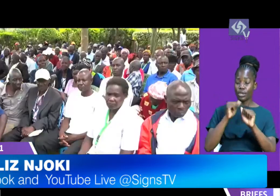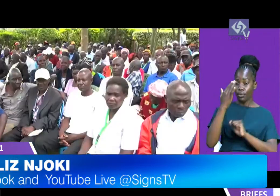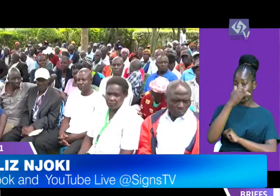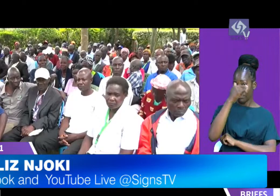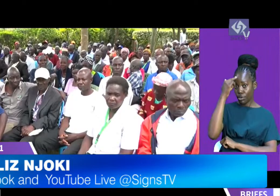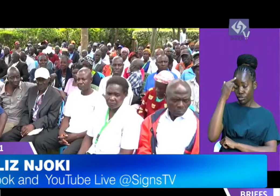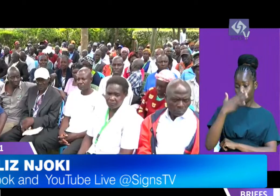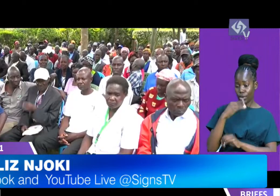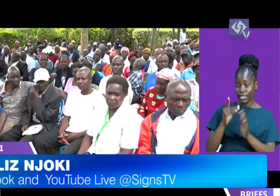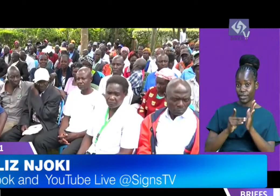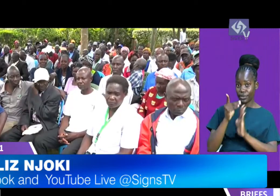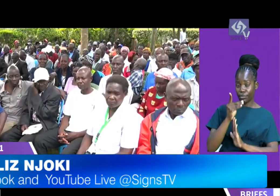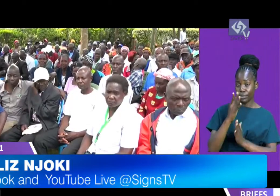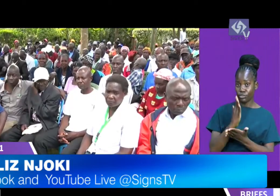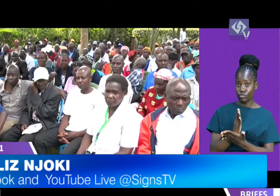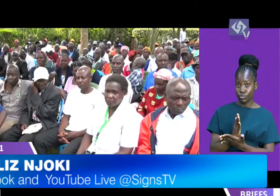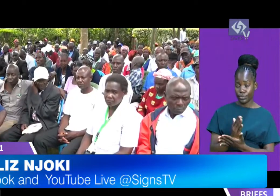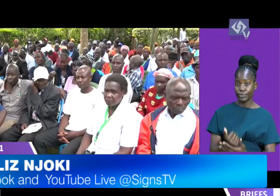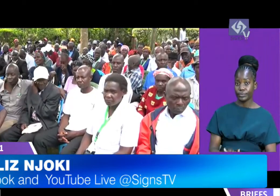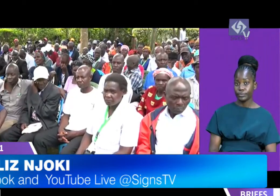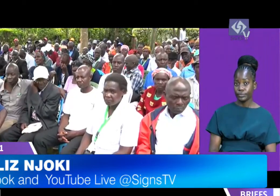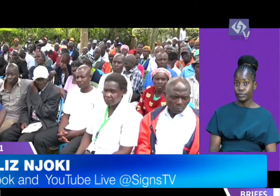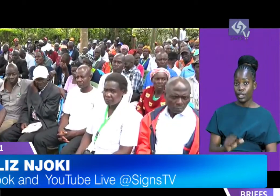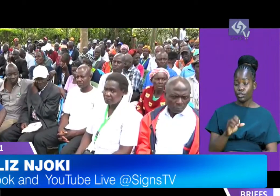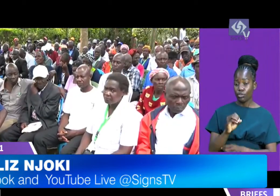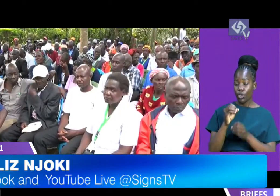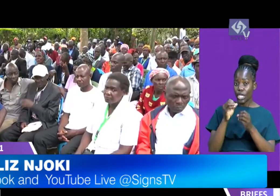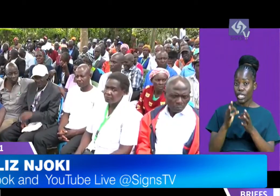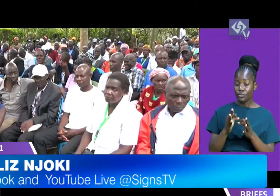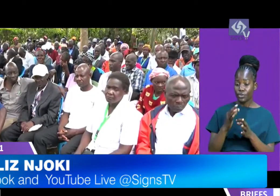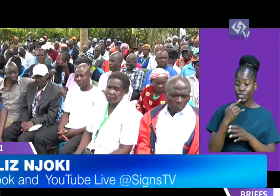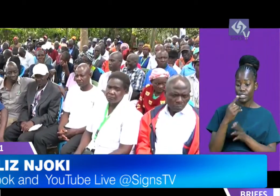pata maendeleo? Sasa kama unasema huko kuna, mbona unataka kwenda?